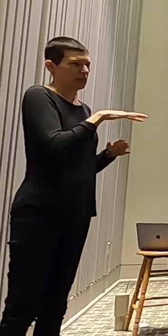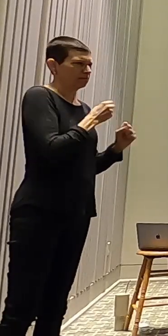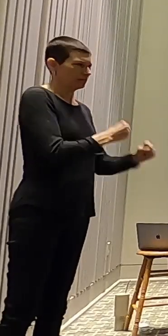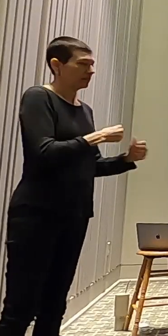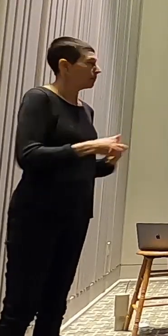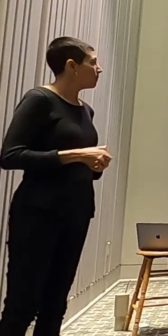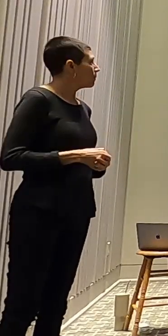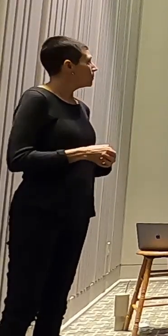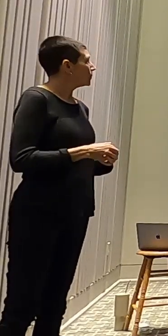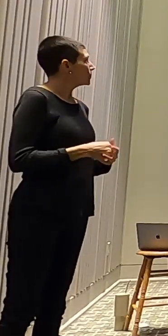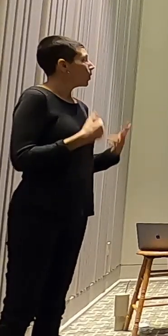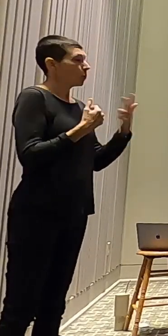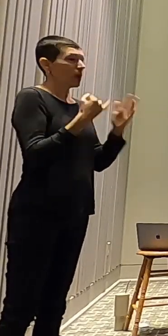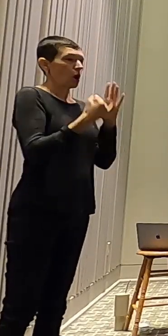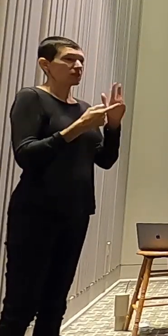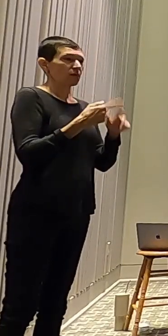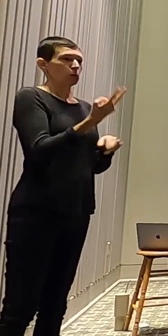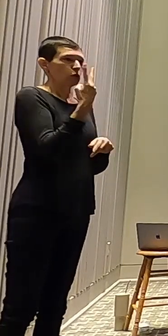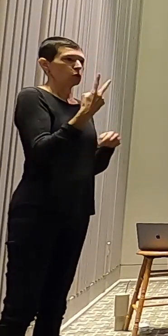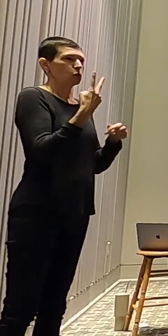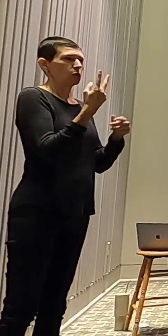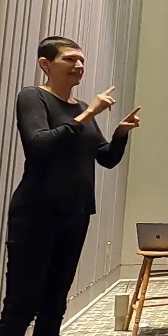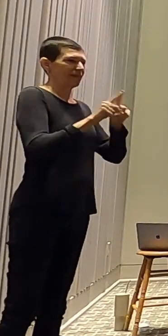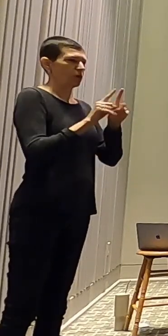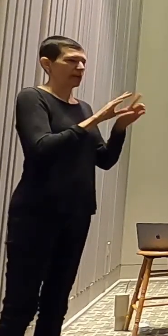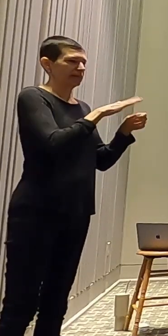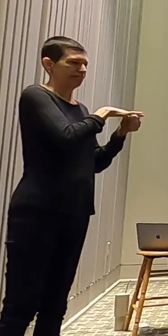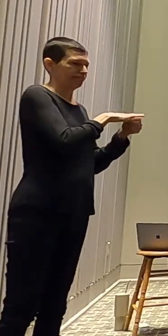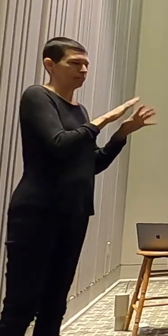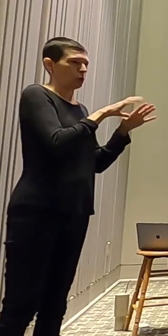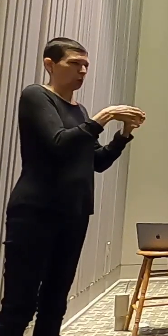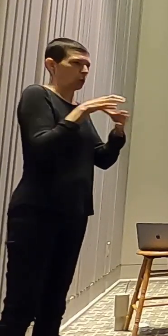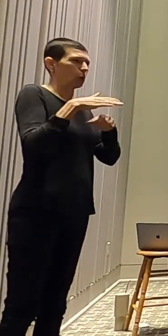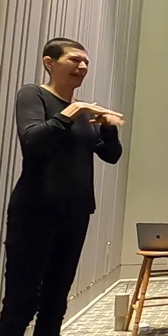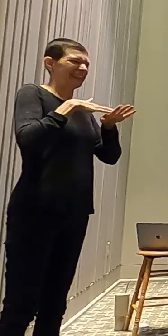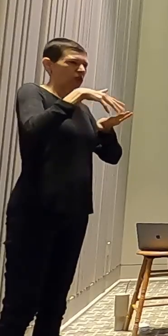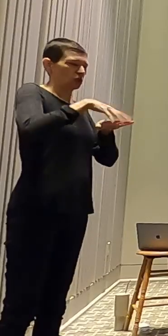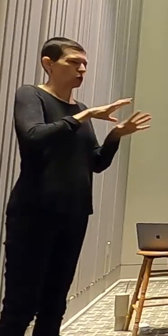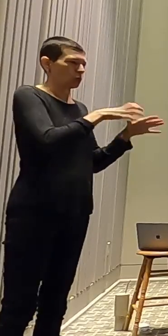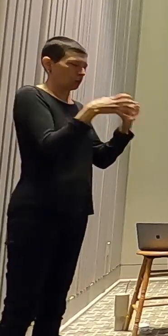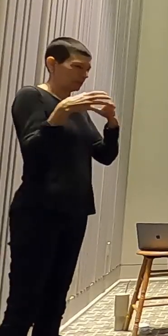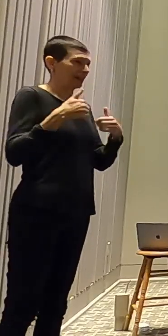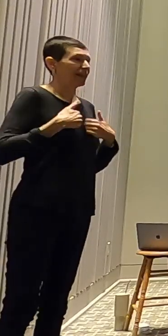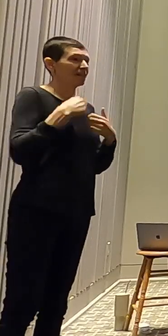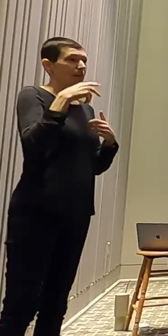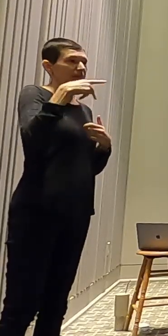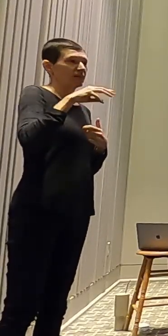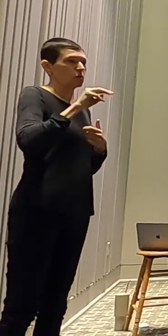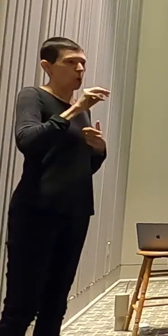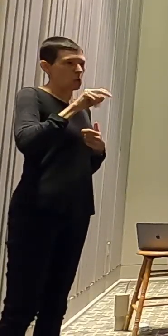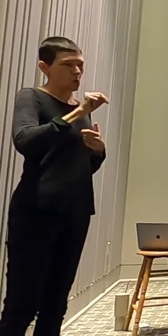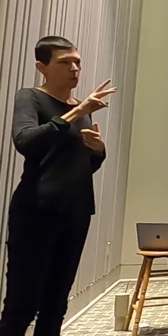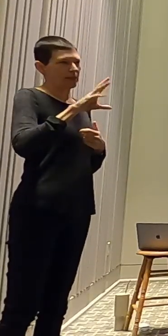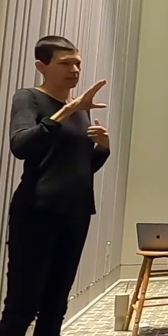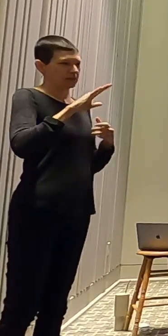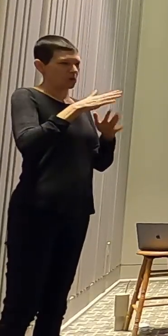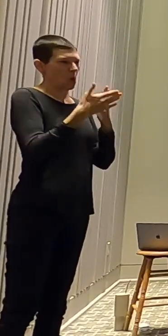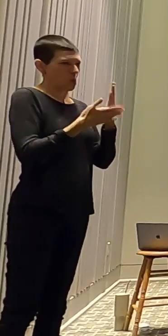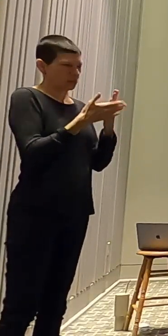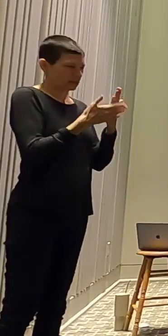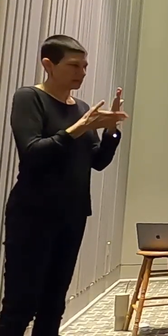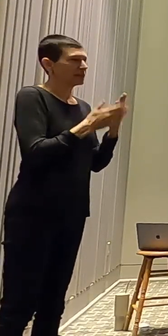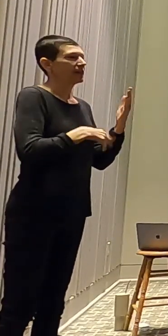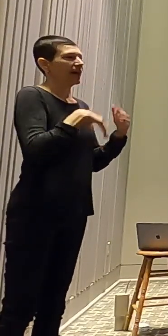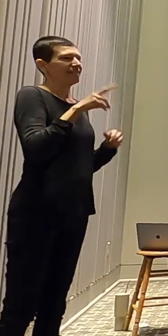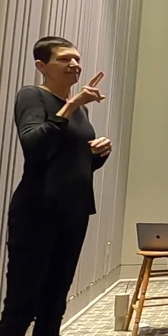So the three artists are from two different indigenous groups that reside on the Pacific Northwest coast, specifically in Canada's Vancouver